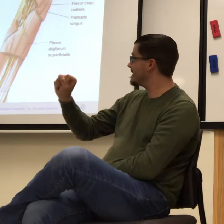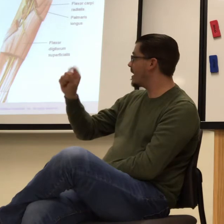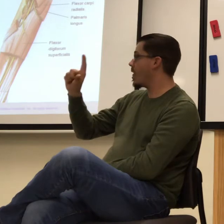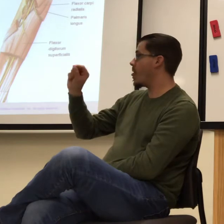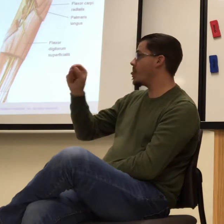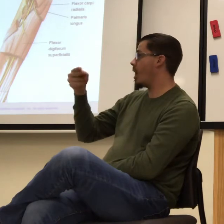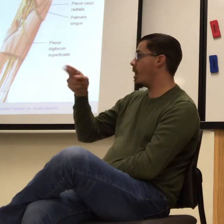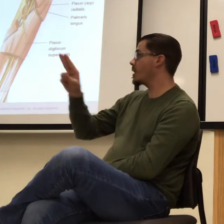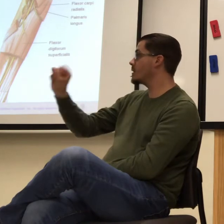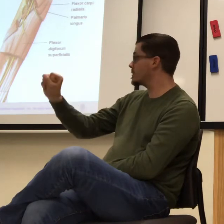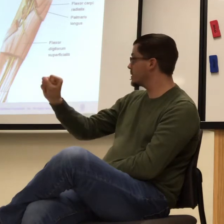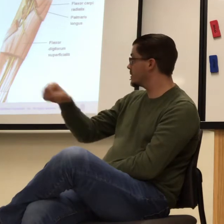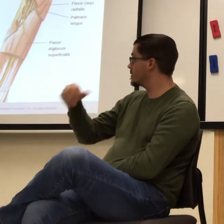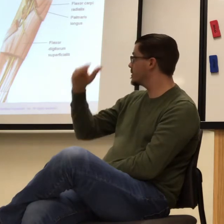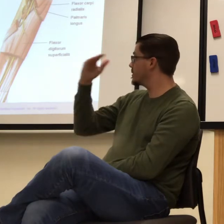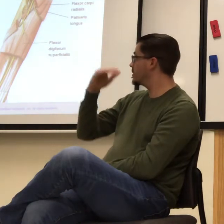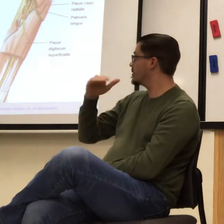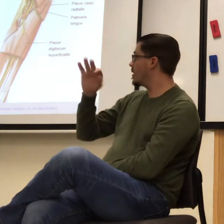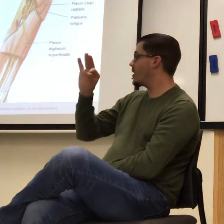palmaris longus,